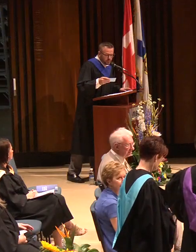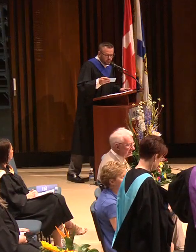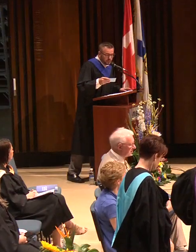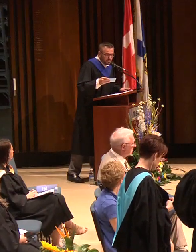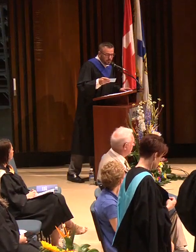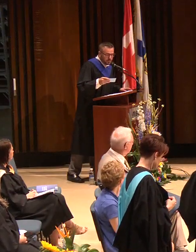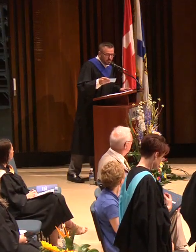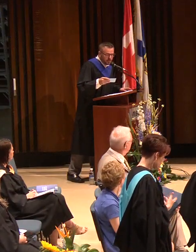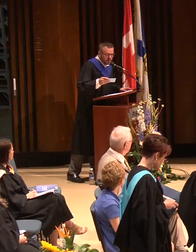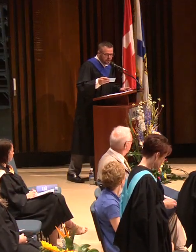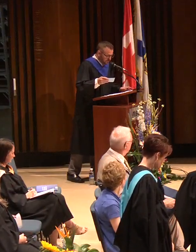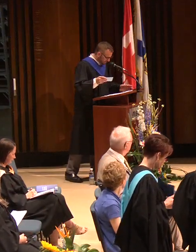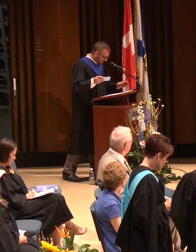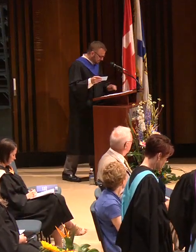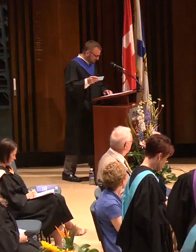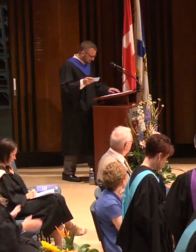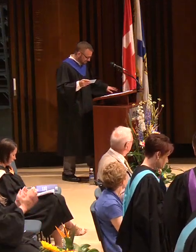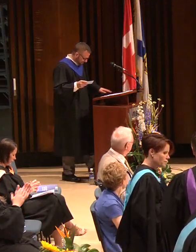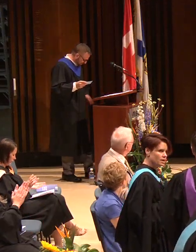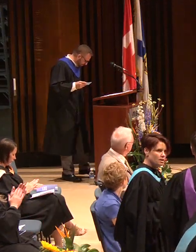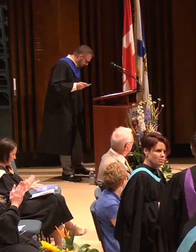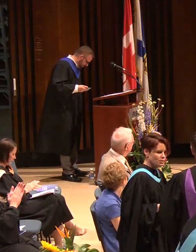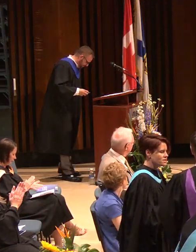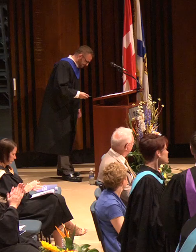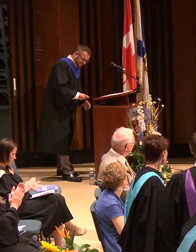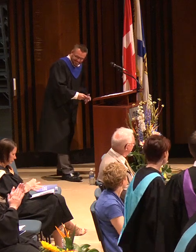Marissa Woodworth with honors.